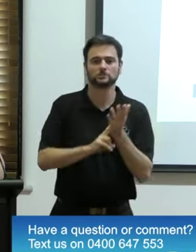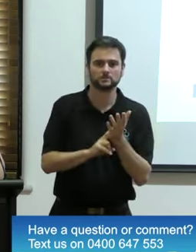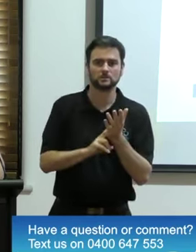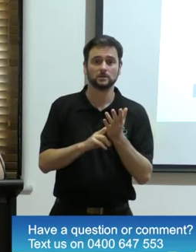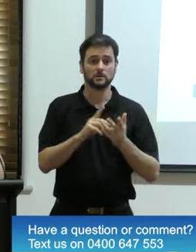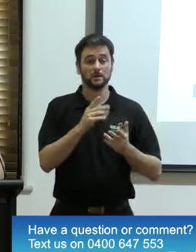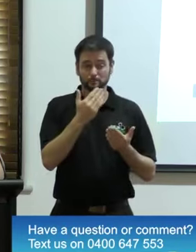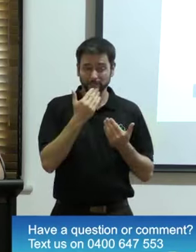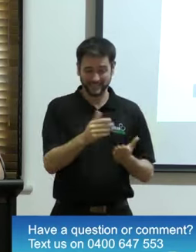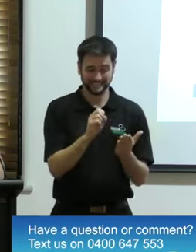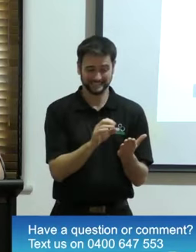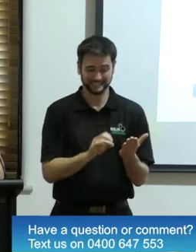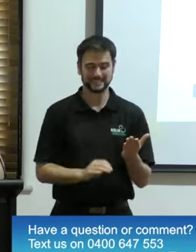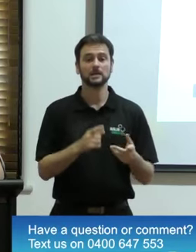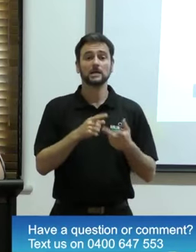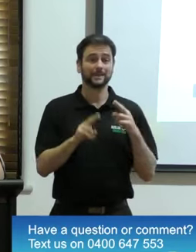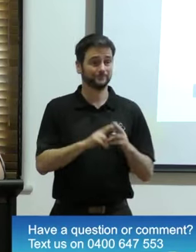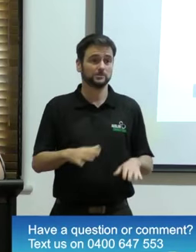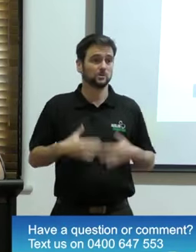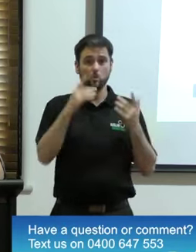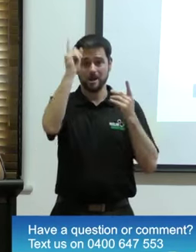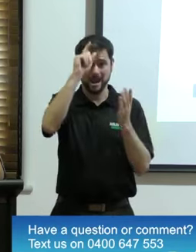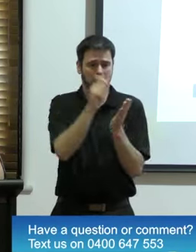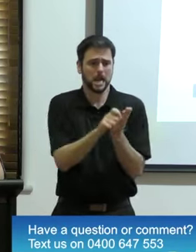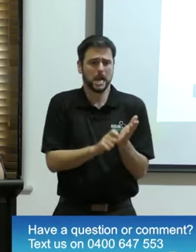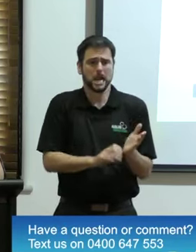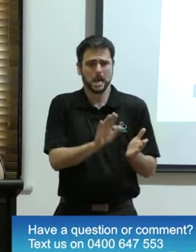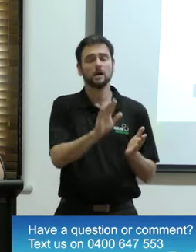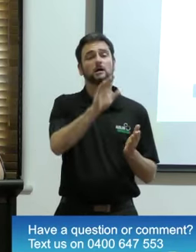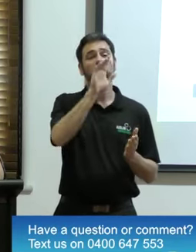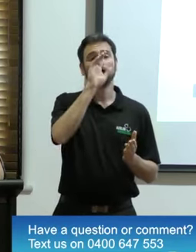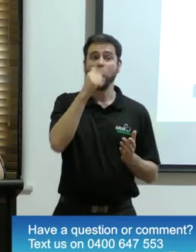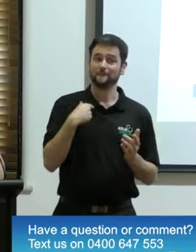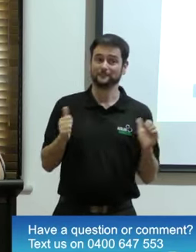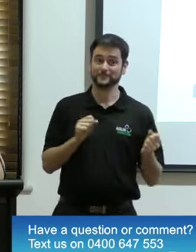there's one in your inbox. We've sent one out on email today, so you need to fill them out.